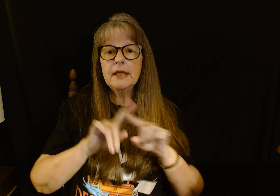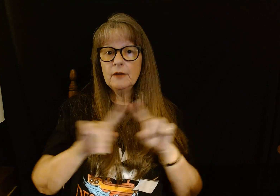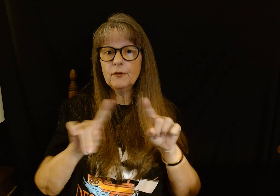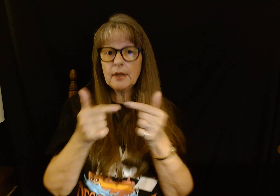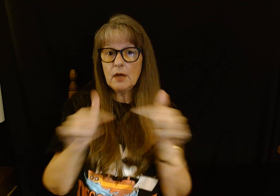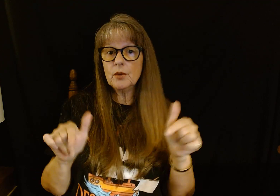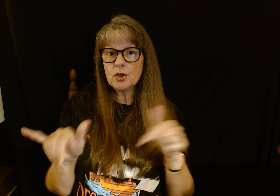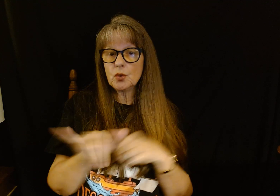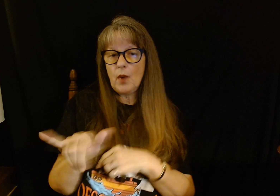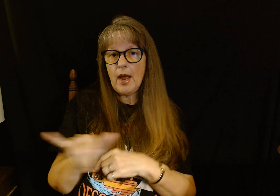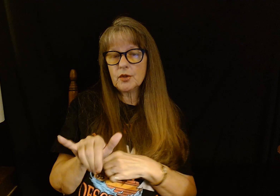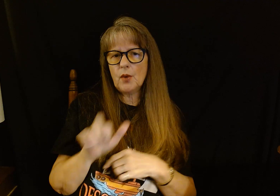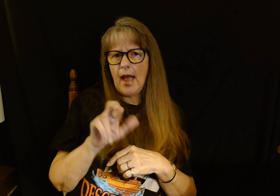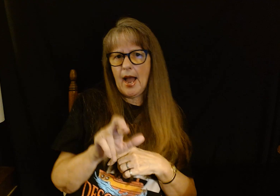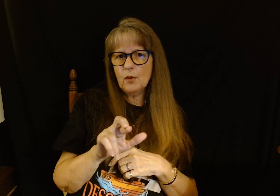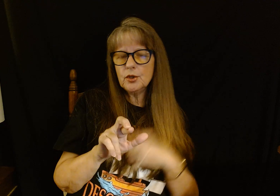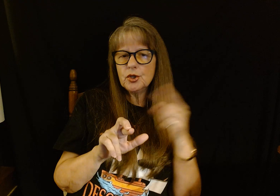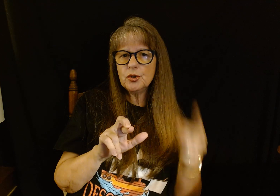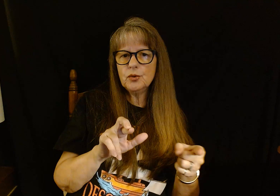different language as well. So how would you